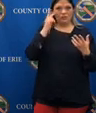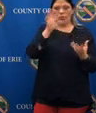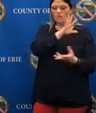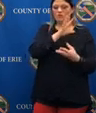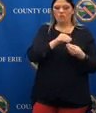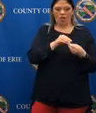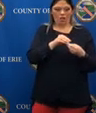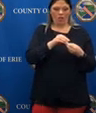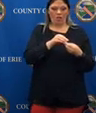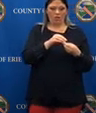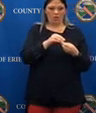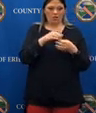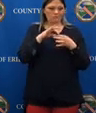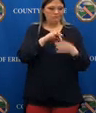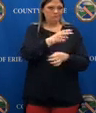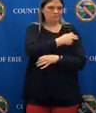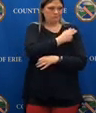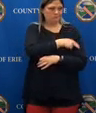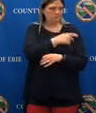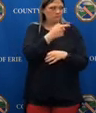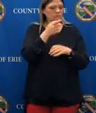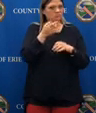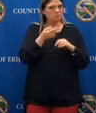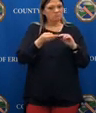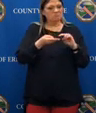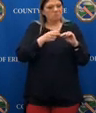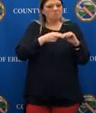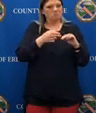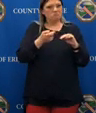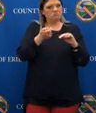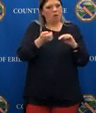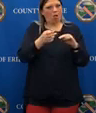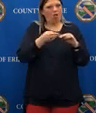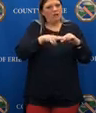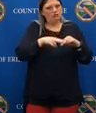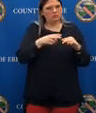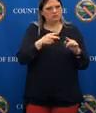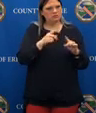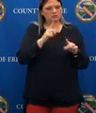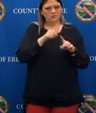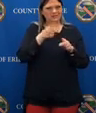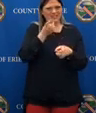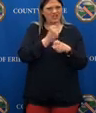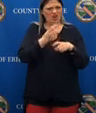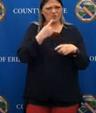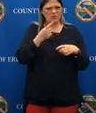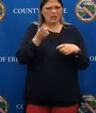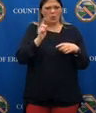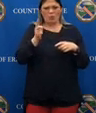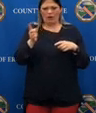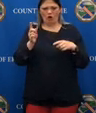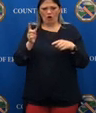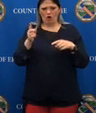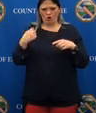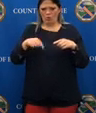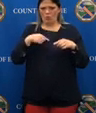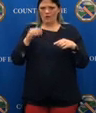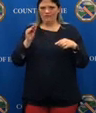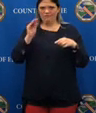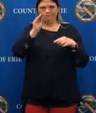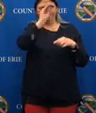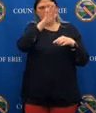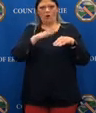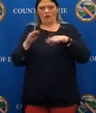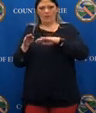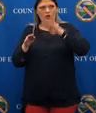of hospitalizations, some small increases. Again, it's hard to say that where we are in the curve until we start to see